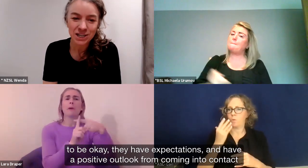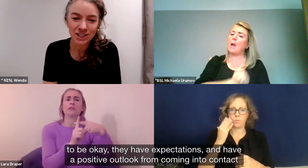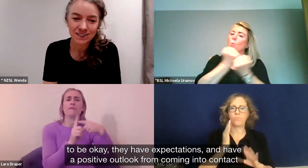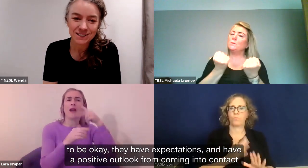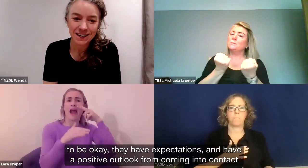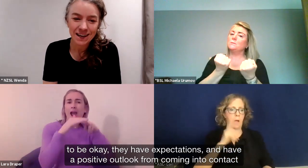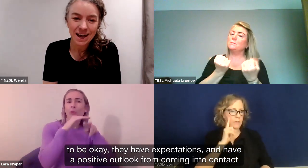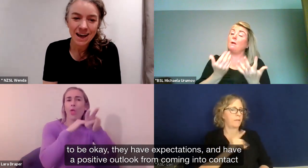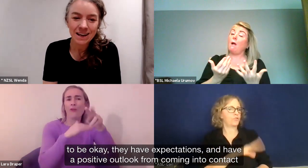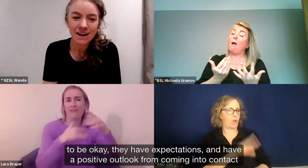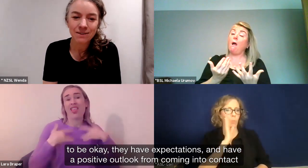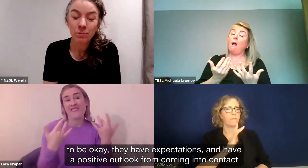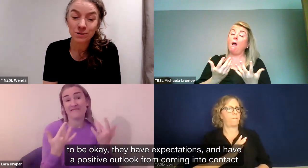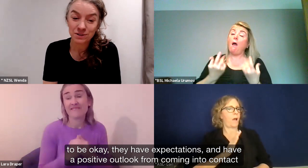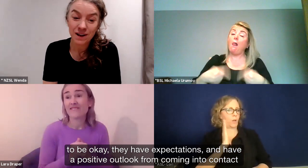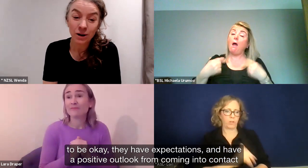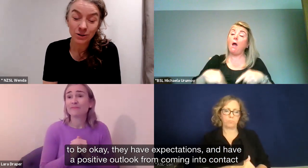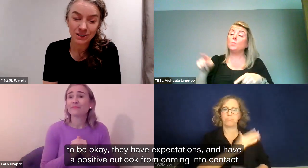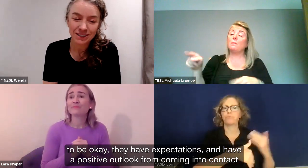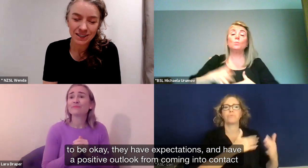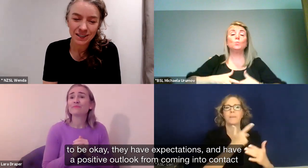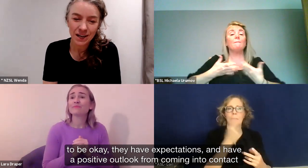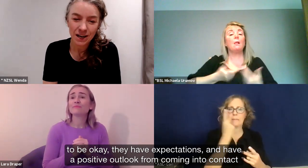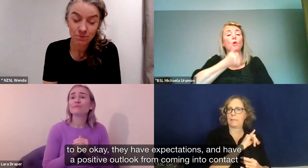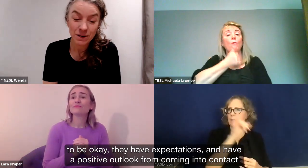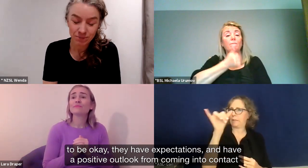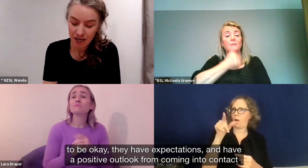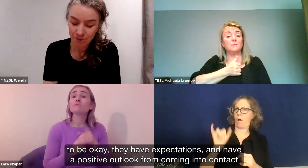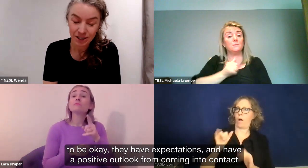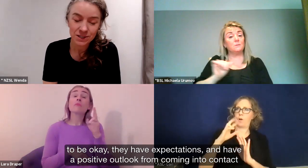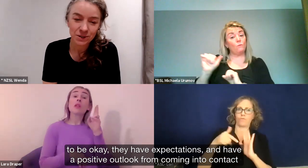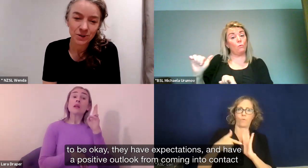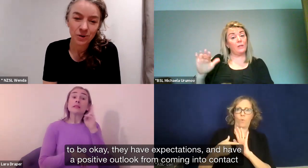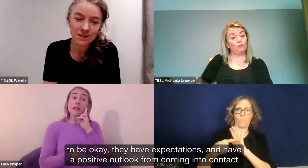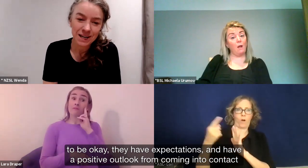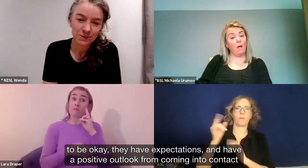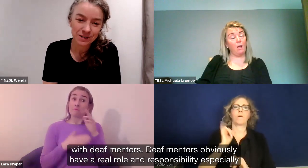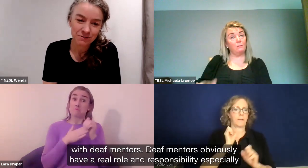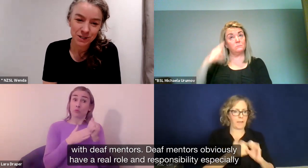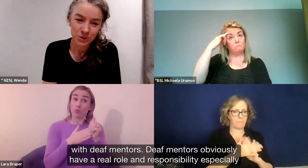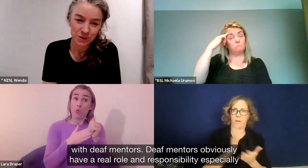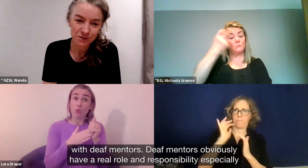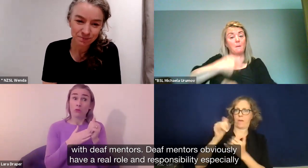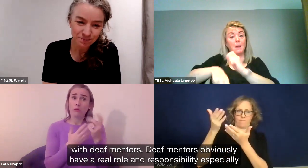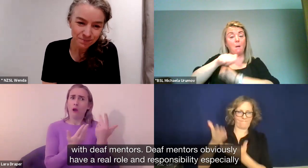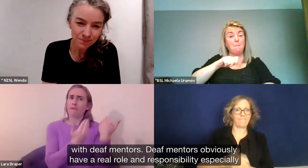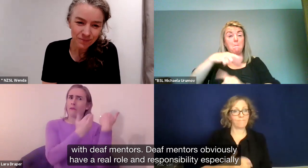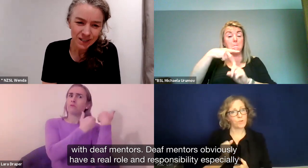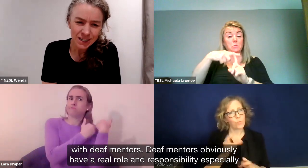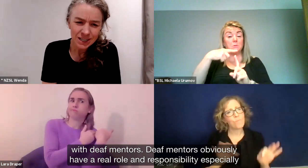expectations and have a positive outlook from coming into contact with deaf mentors.